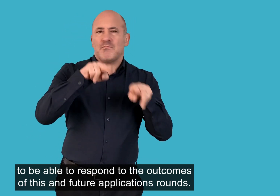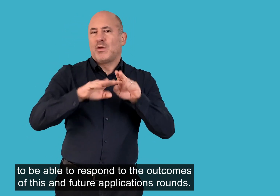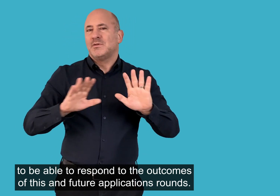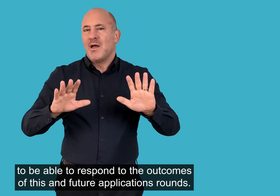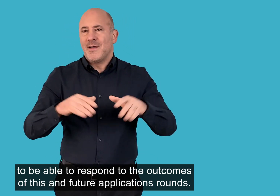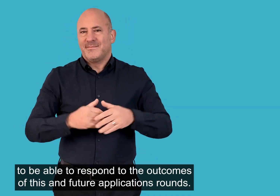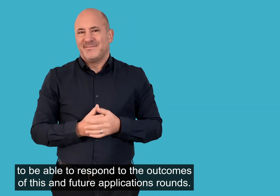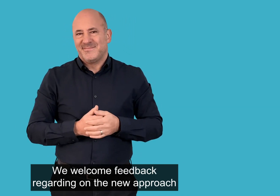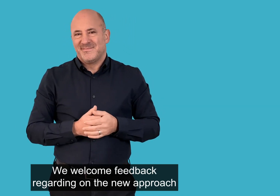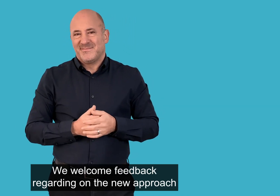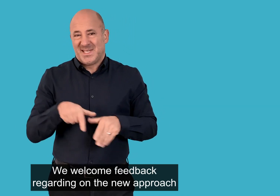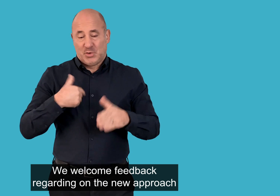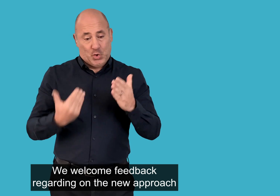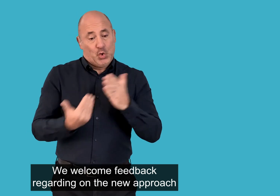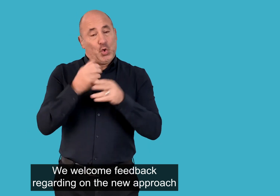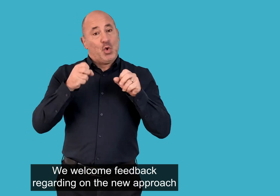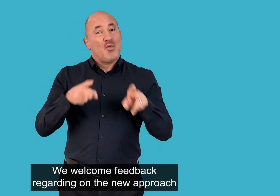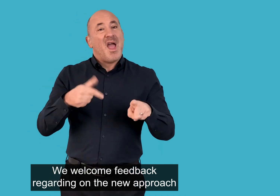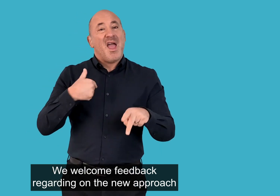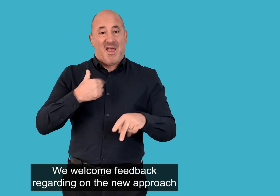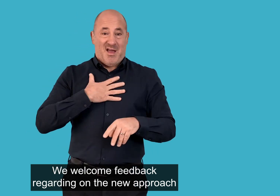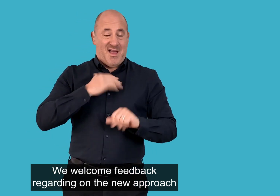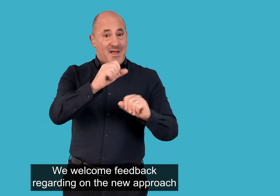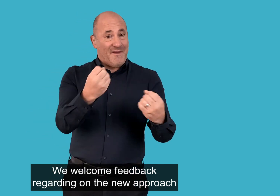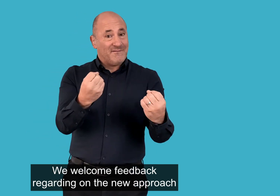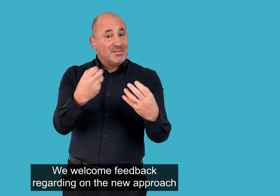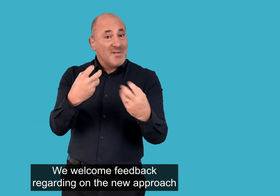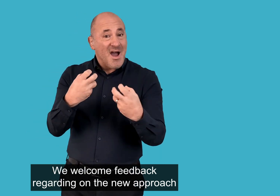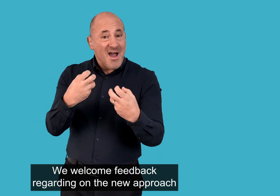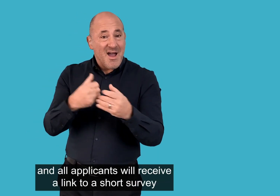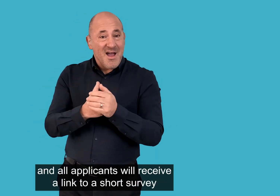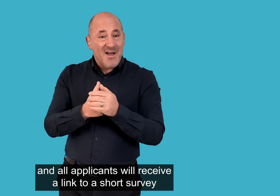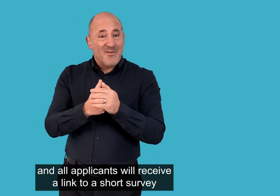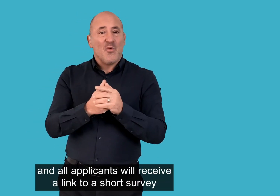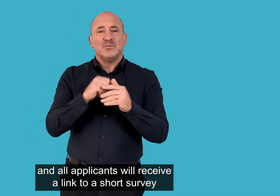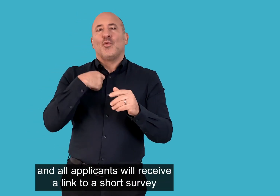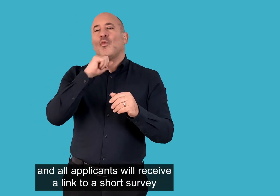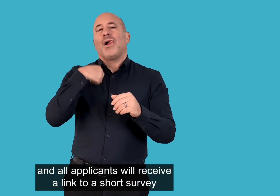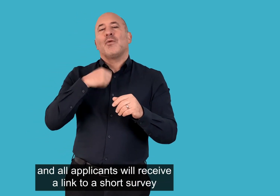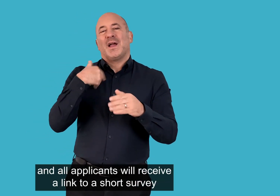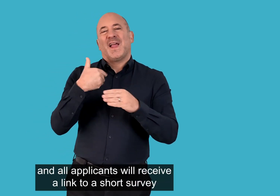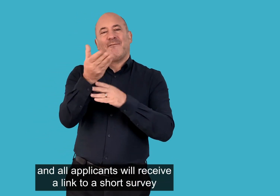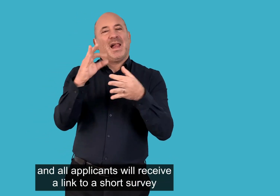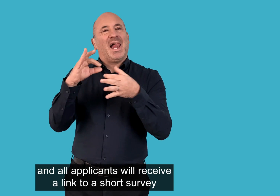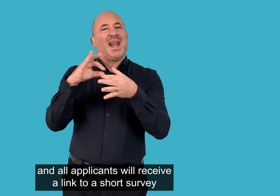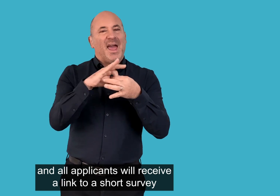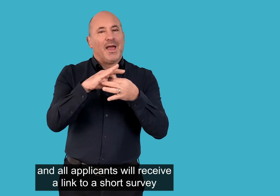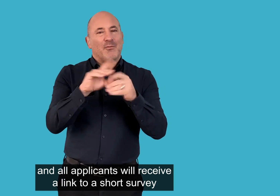future application rounds. We welcome feedback regarding on the new approach, and all applicants will receive a link to a